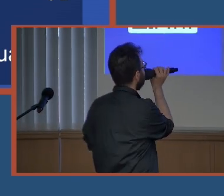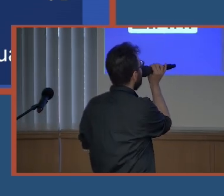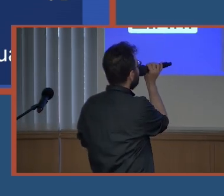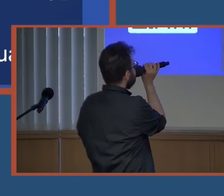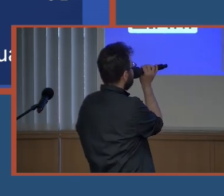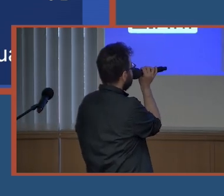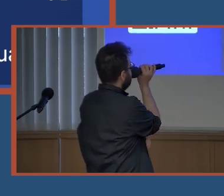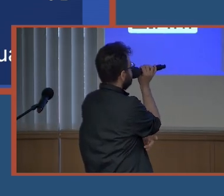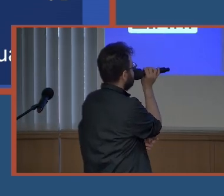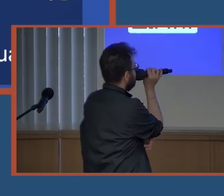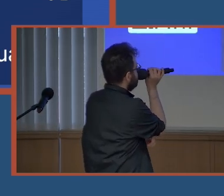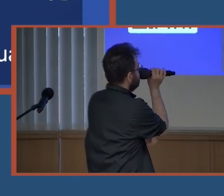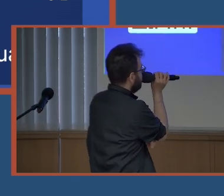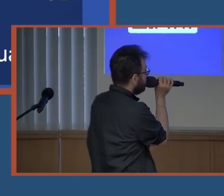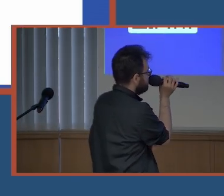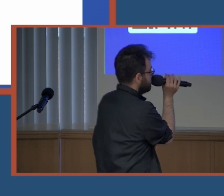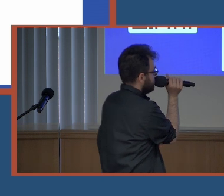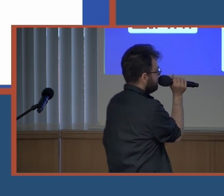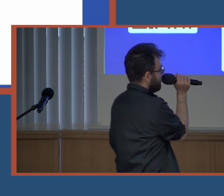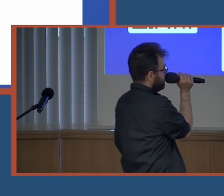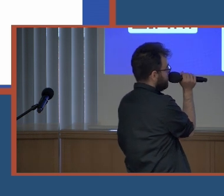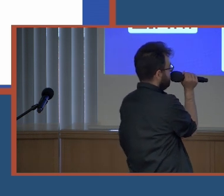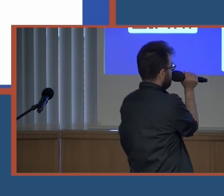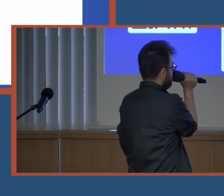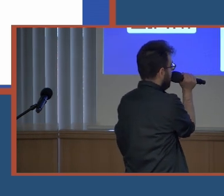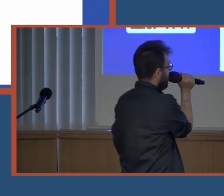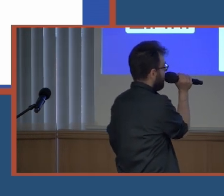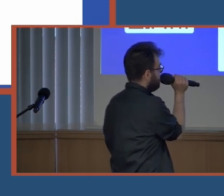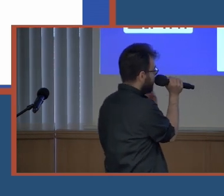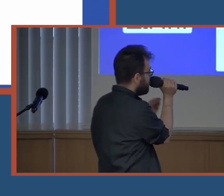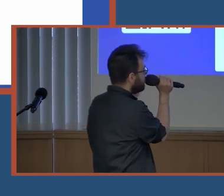sorry. So the sign languages evolved, the signers frown upon new